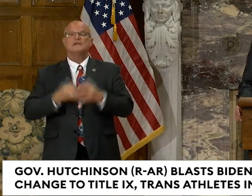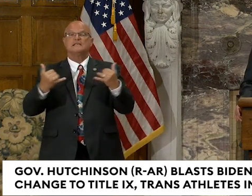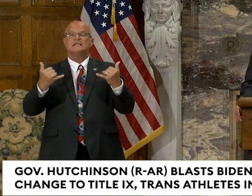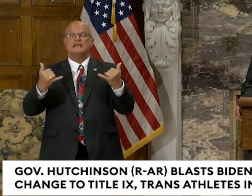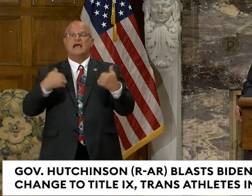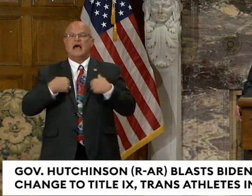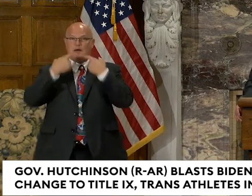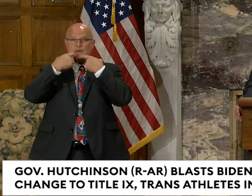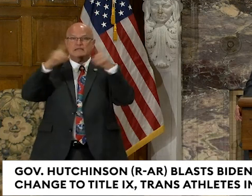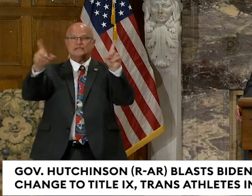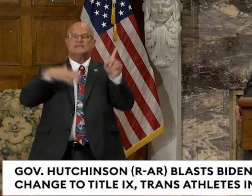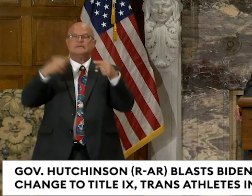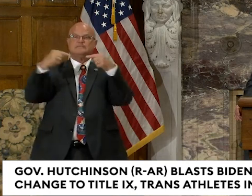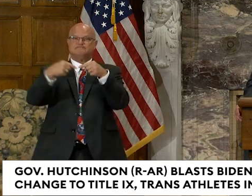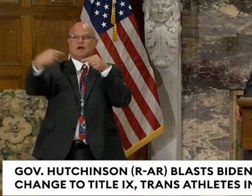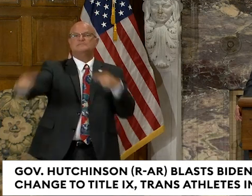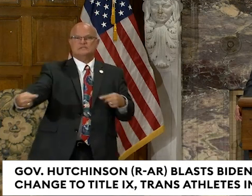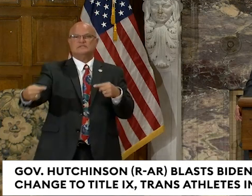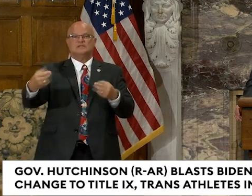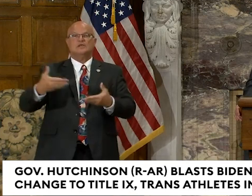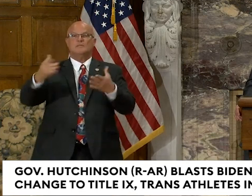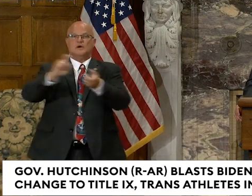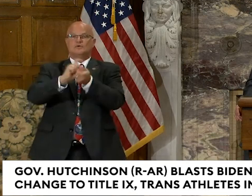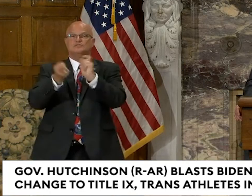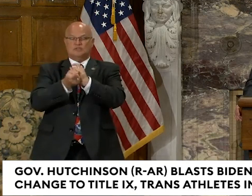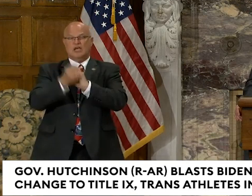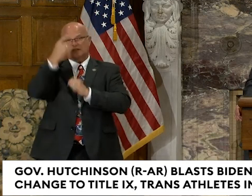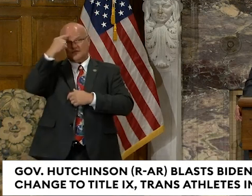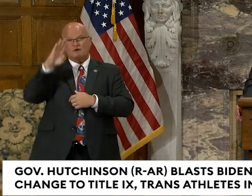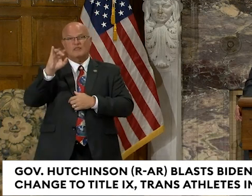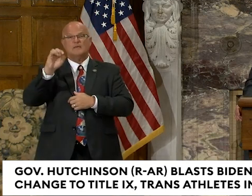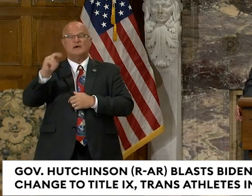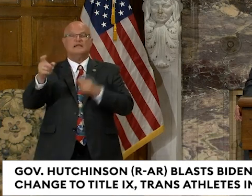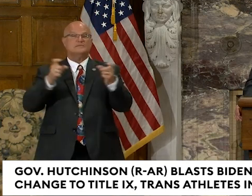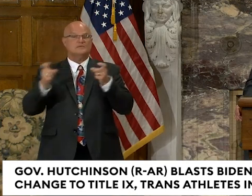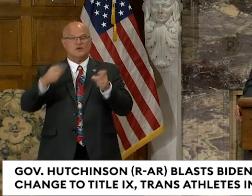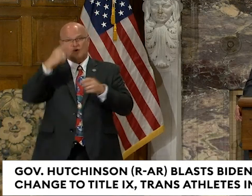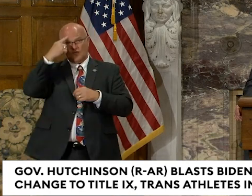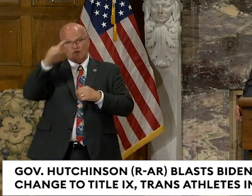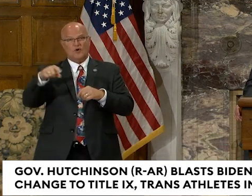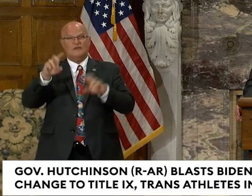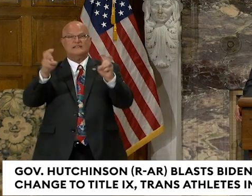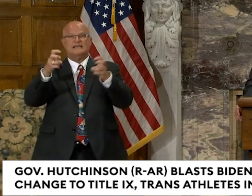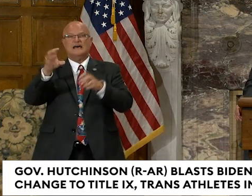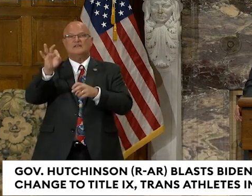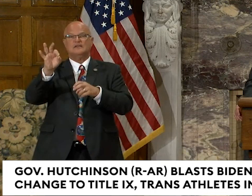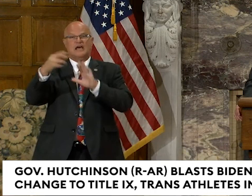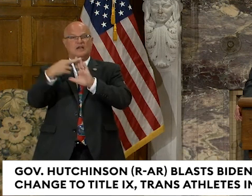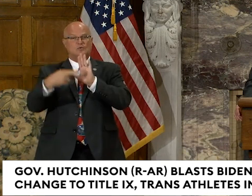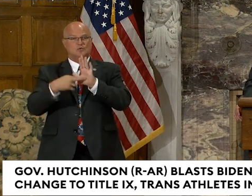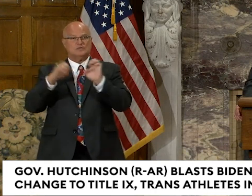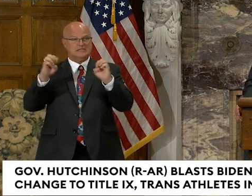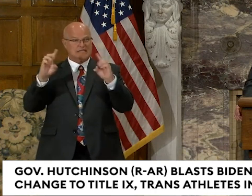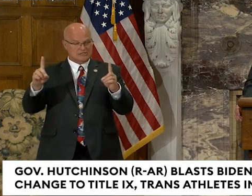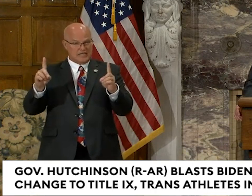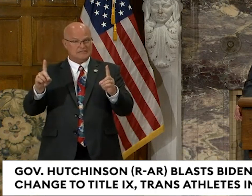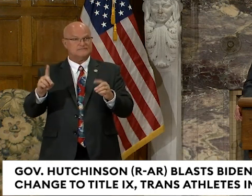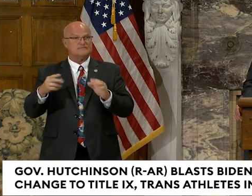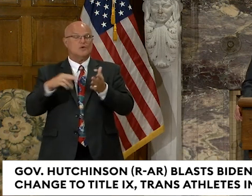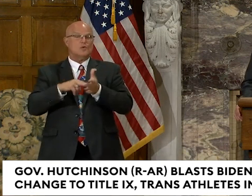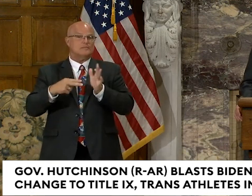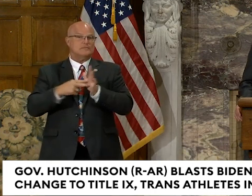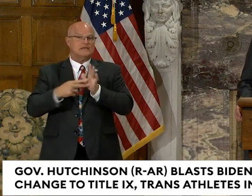my opposition to the proposed changes of the Biden administration for the Title IX rules in education,